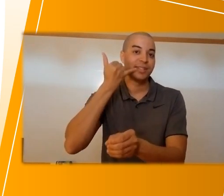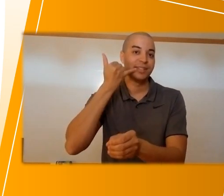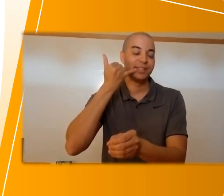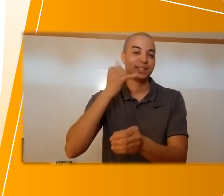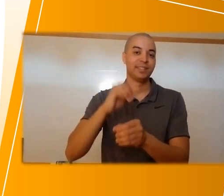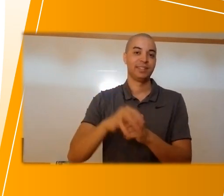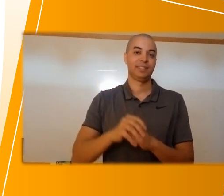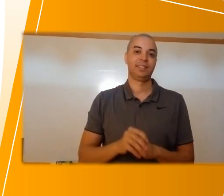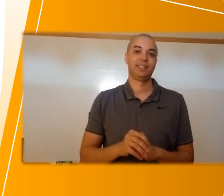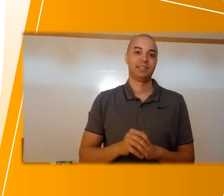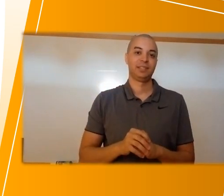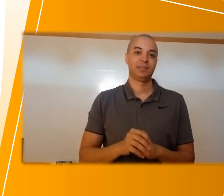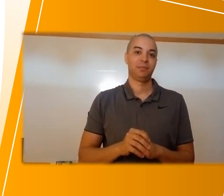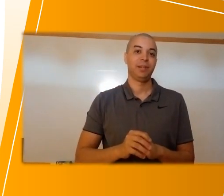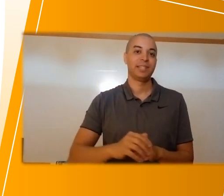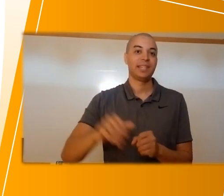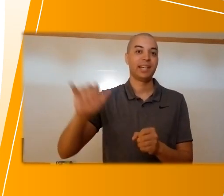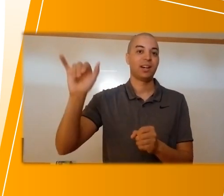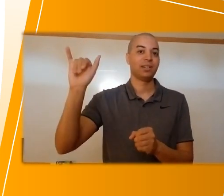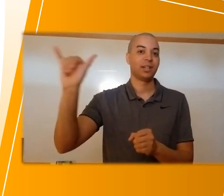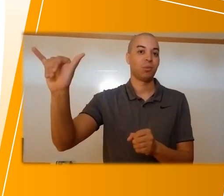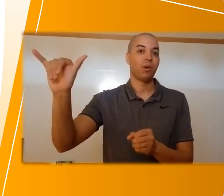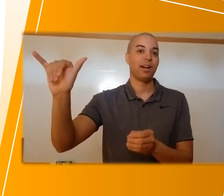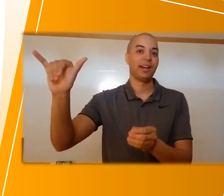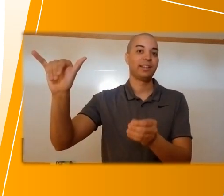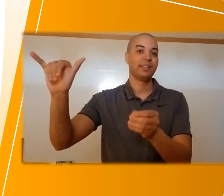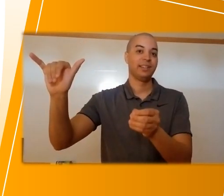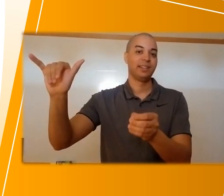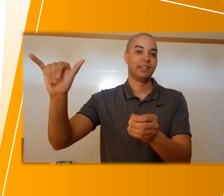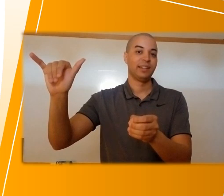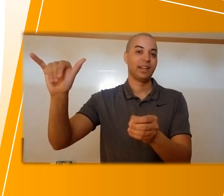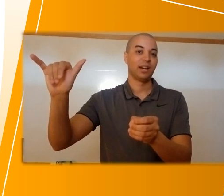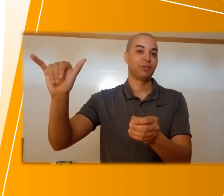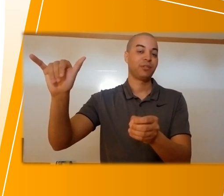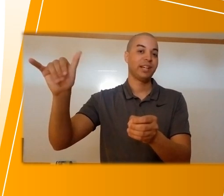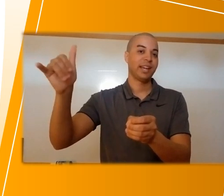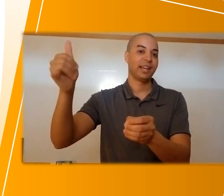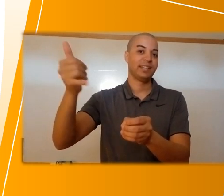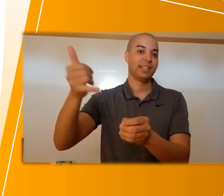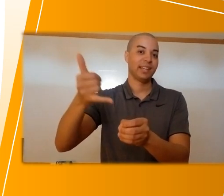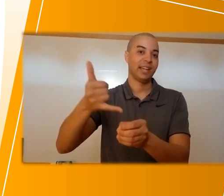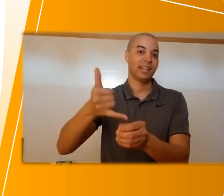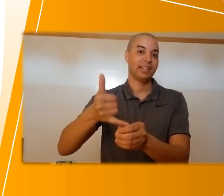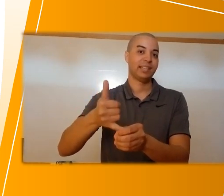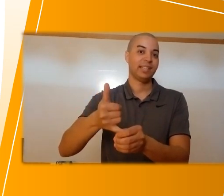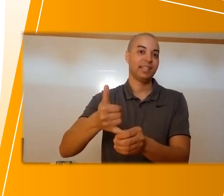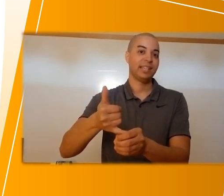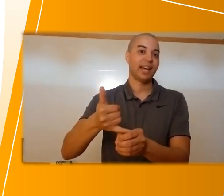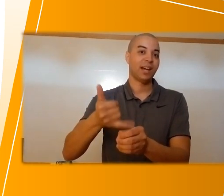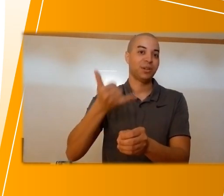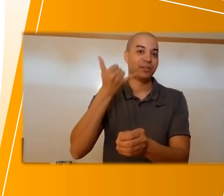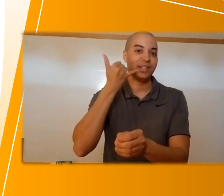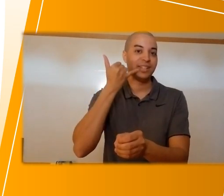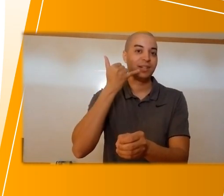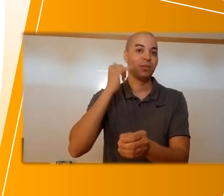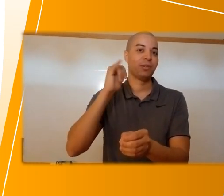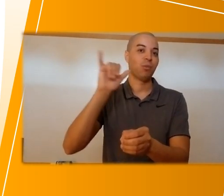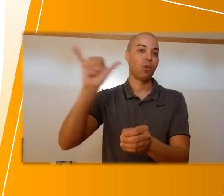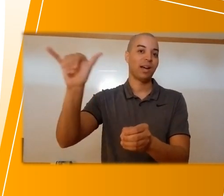yogurt. We can take our letter Y and our free hand and eat out